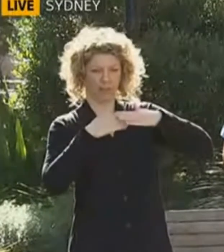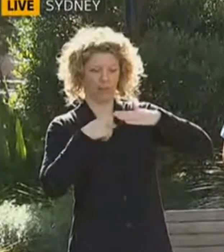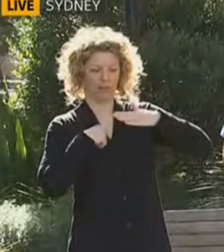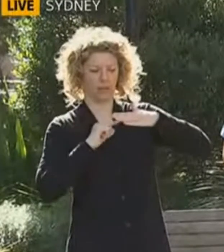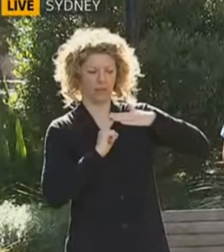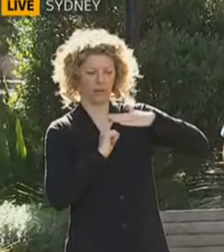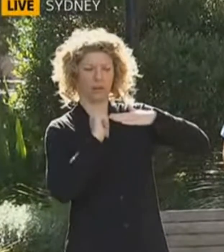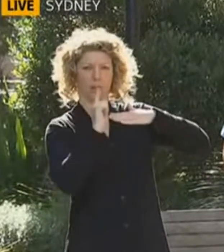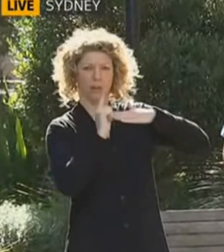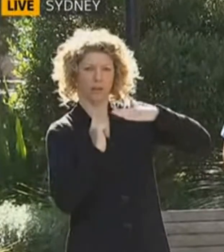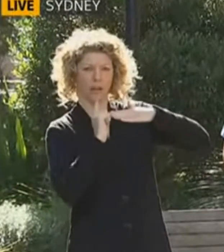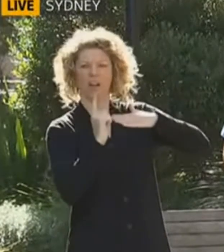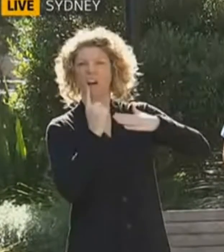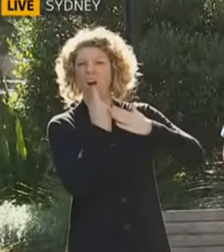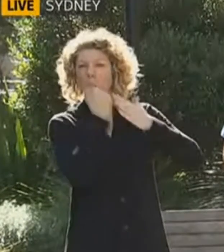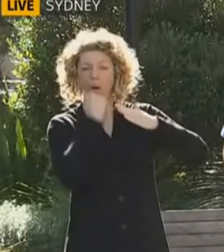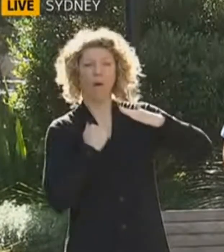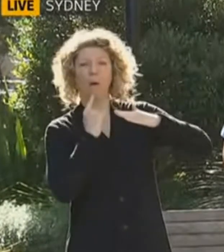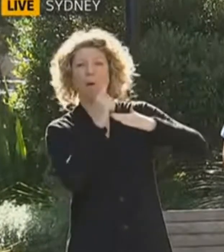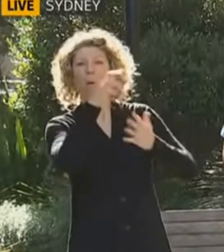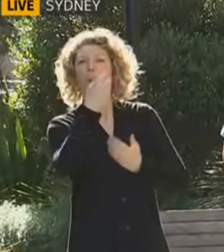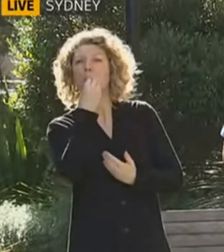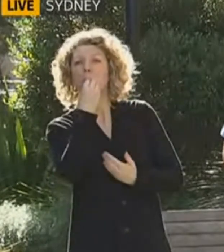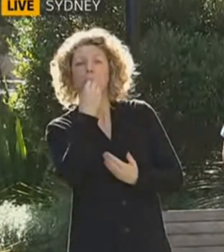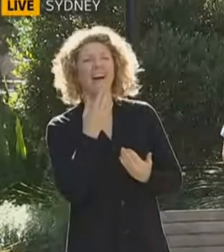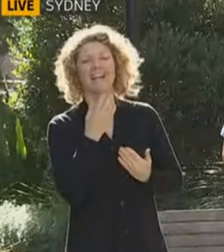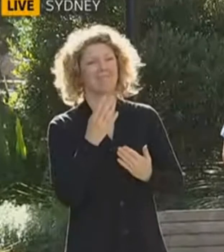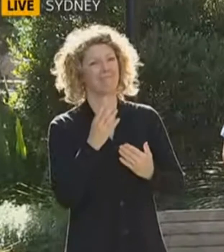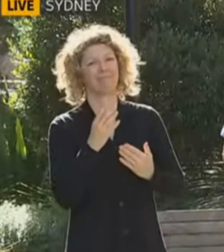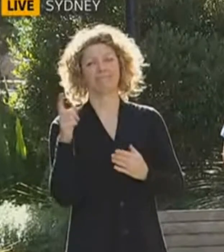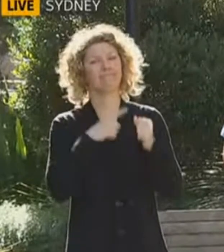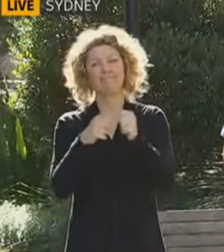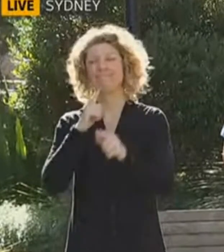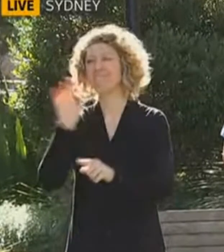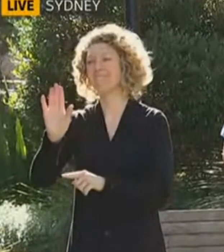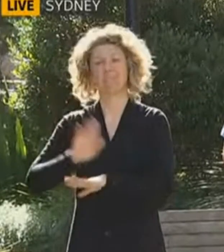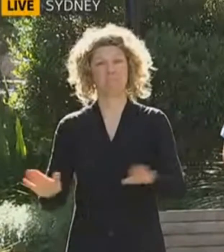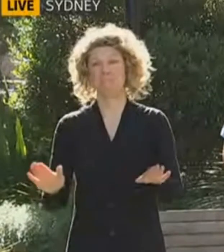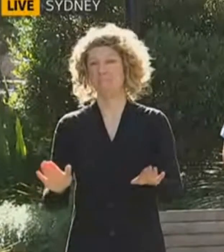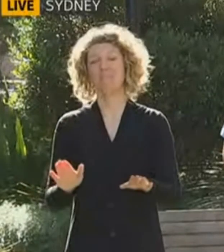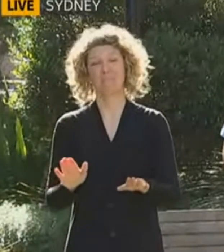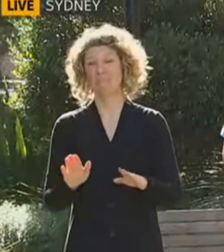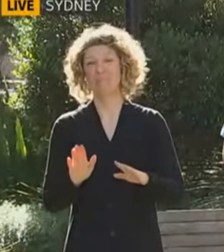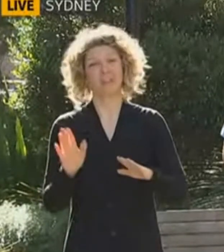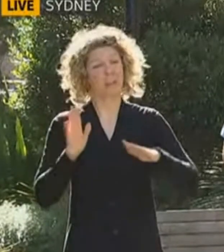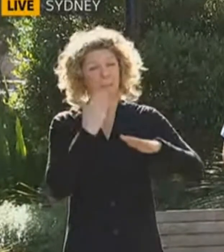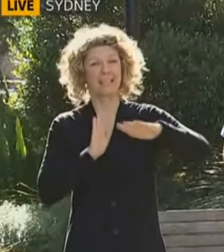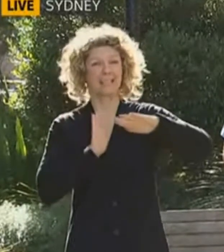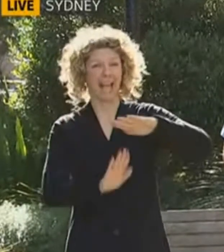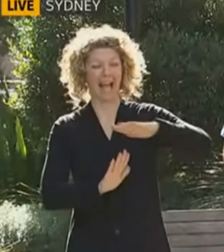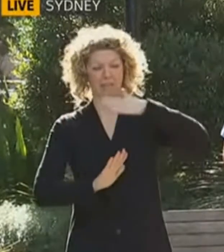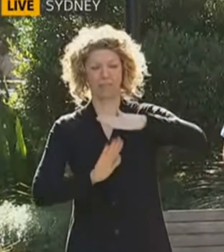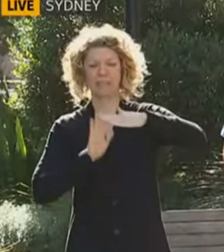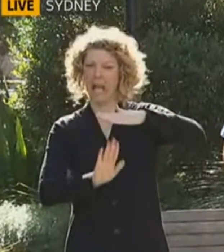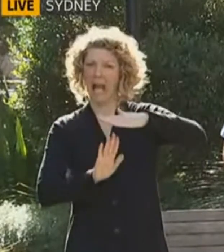days at least, you cannot do that. But if you feel that there's a reason why you need to be able to, you're able to apply for the permit, and once you have that permit, you will be able to move between the border